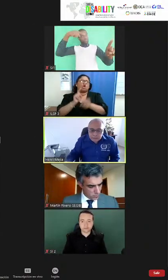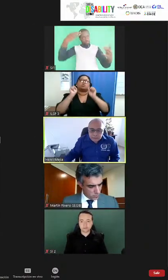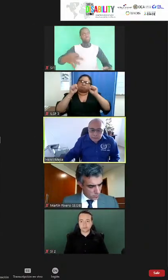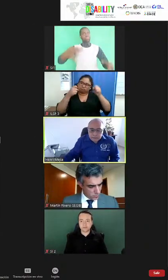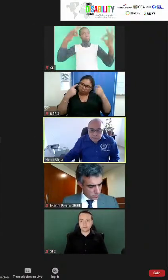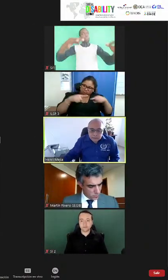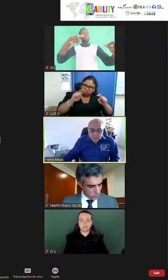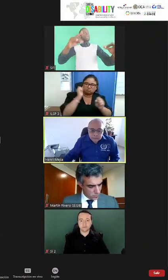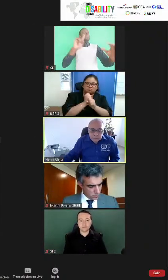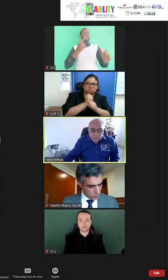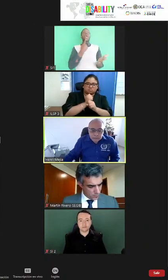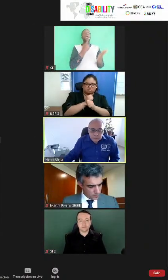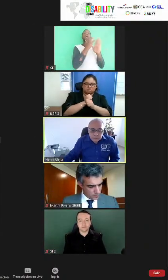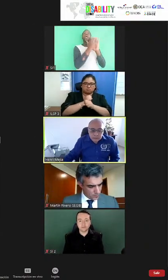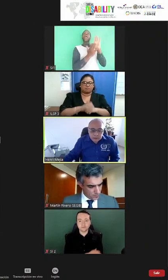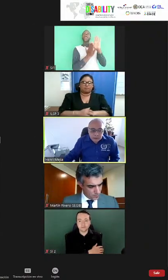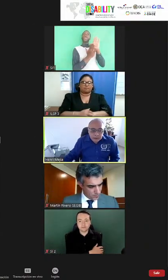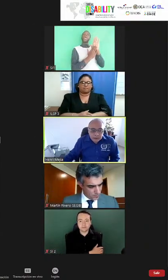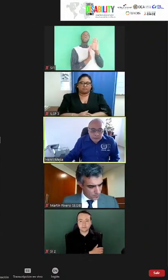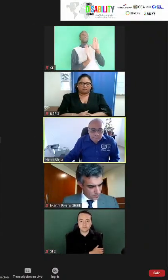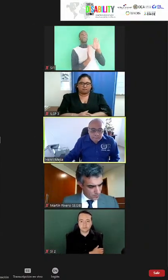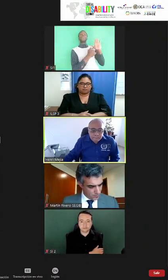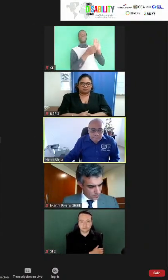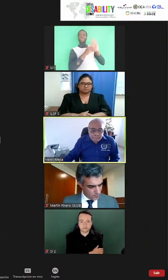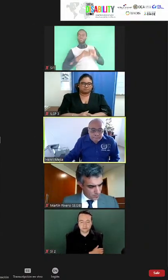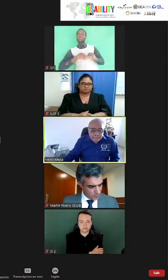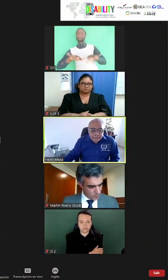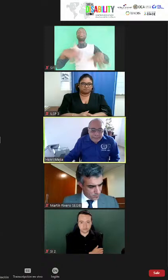not only remain in words